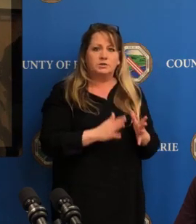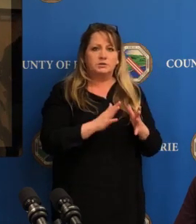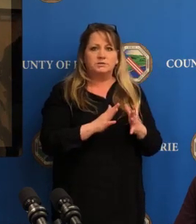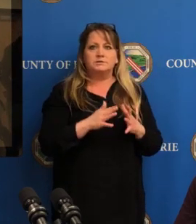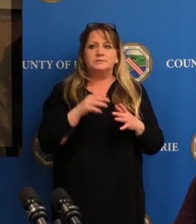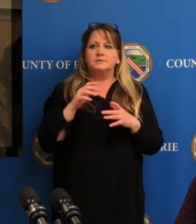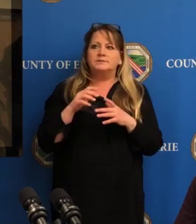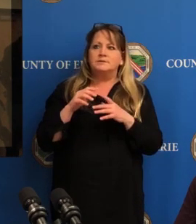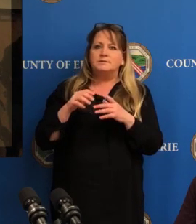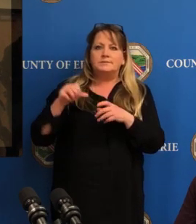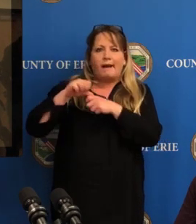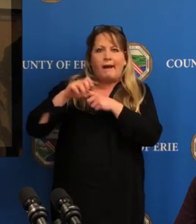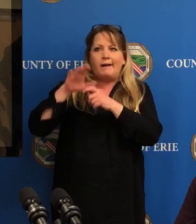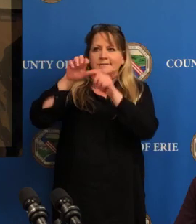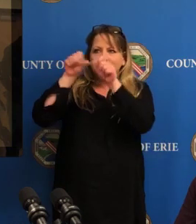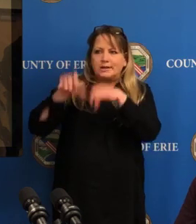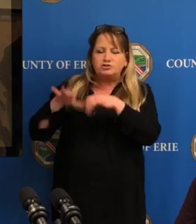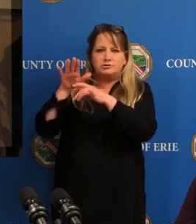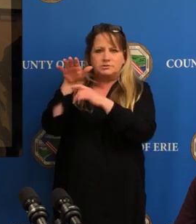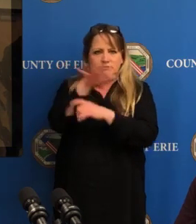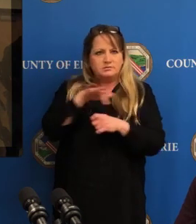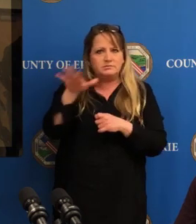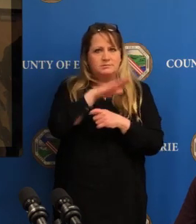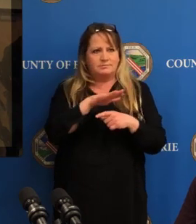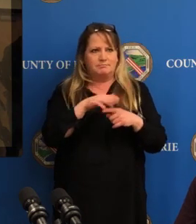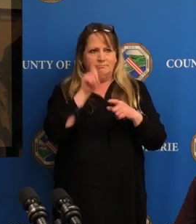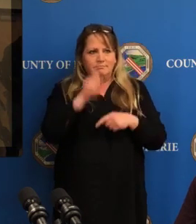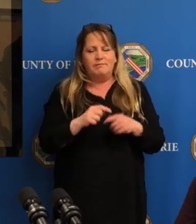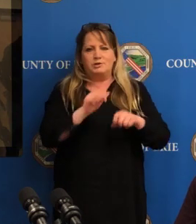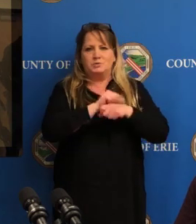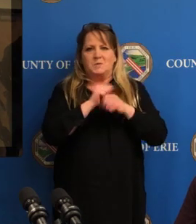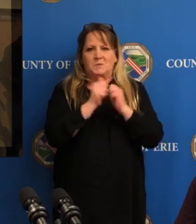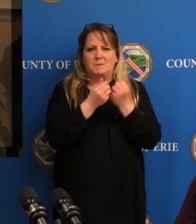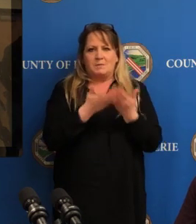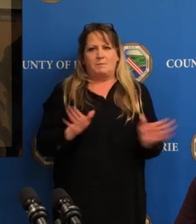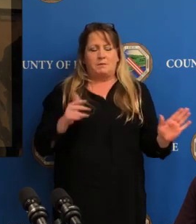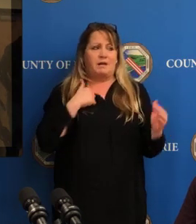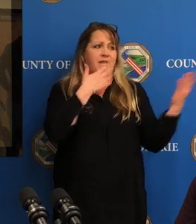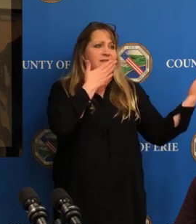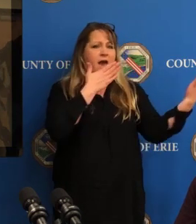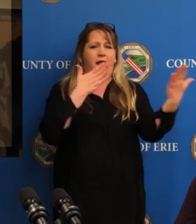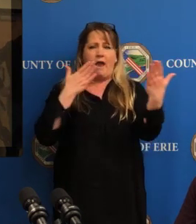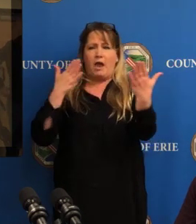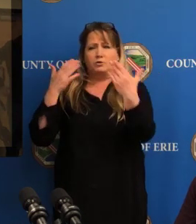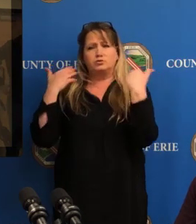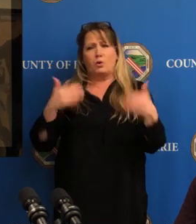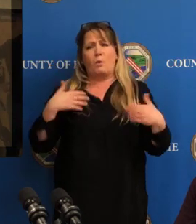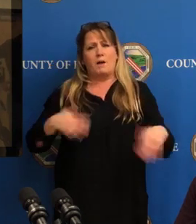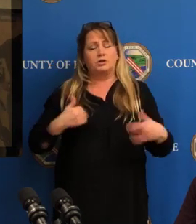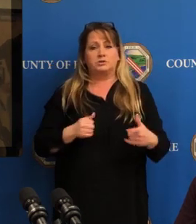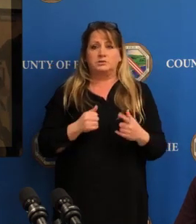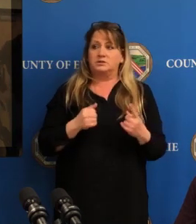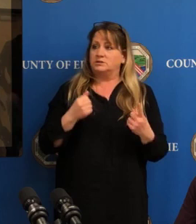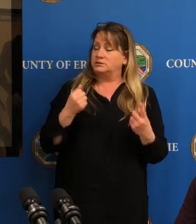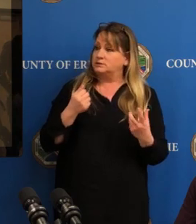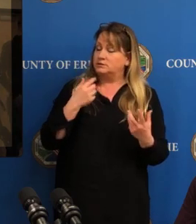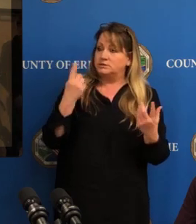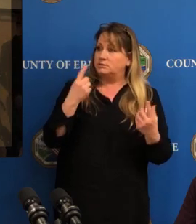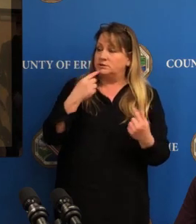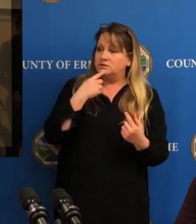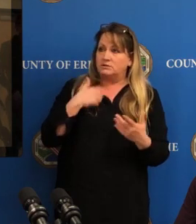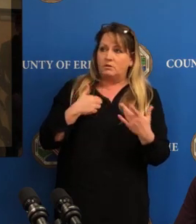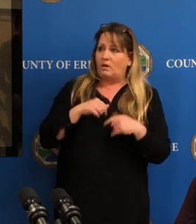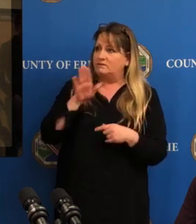public. And I thank them all for the work that they're doing. I know that there are some that have reached out to us saying, I've never worked as many hours in my